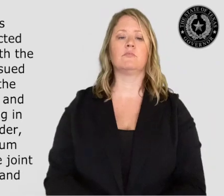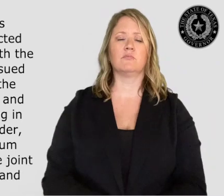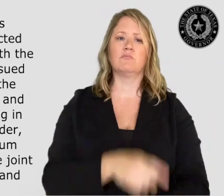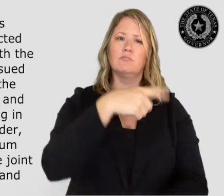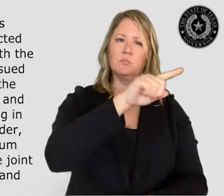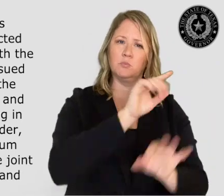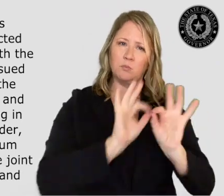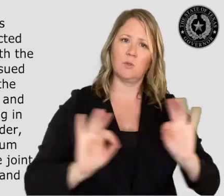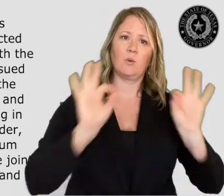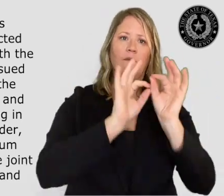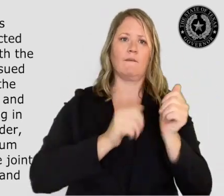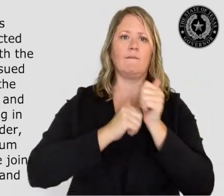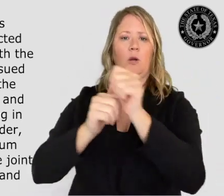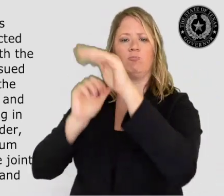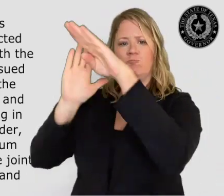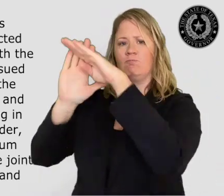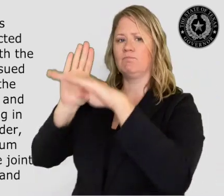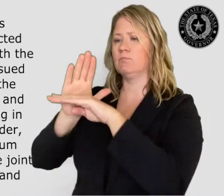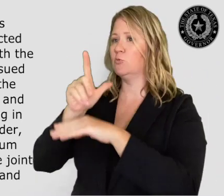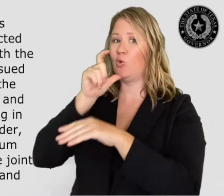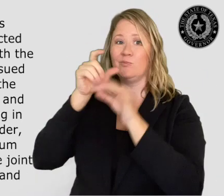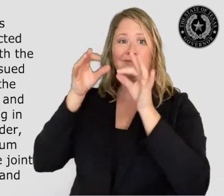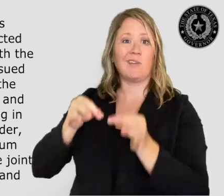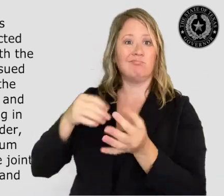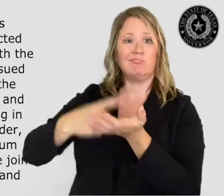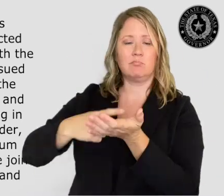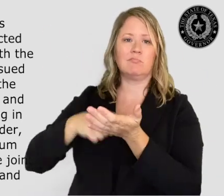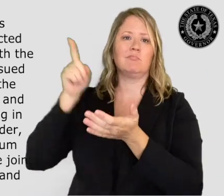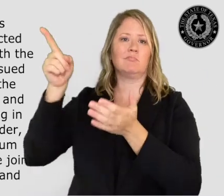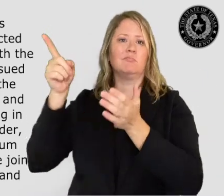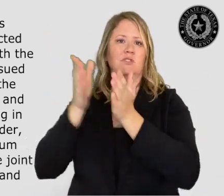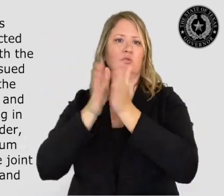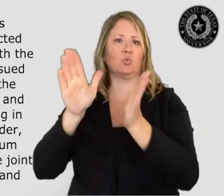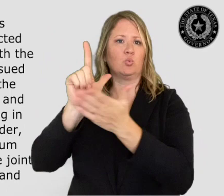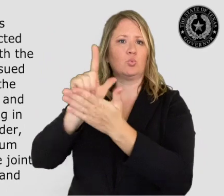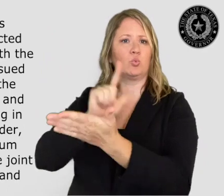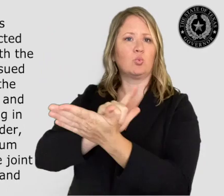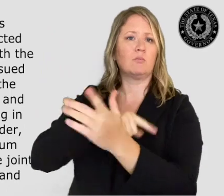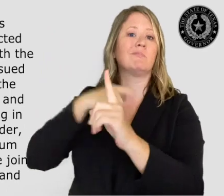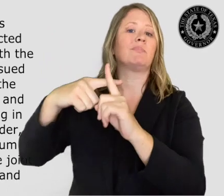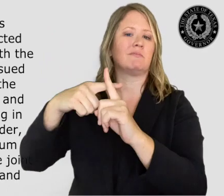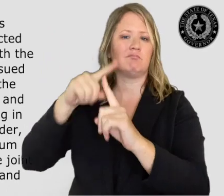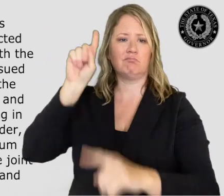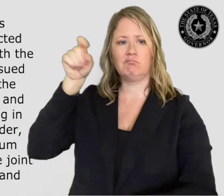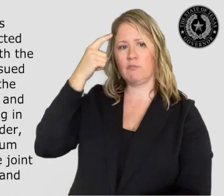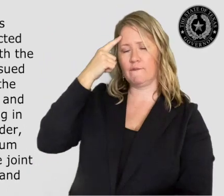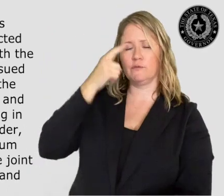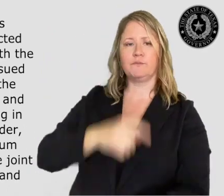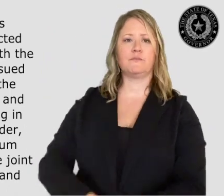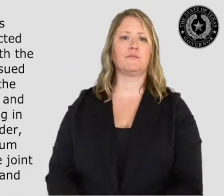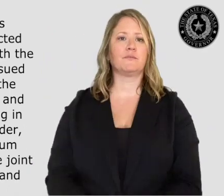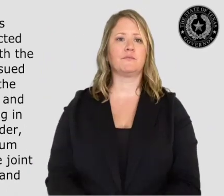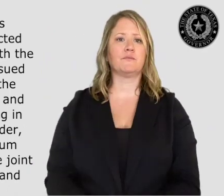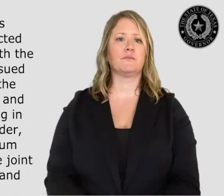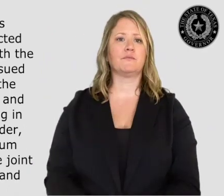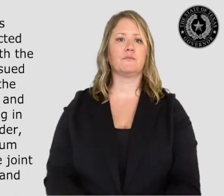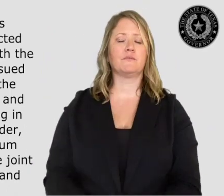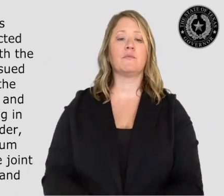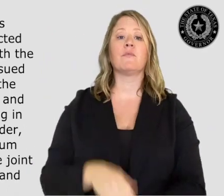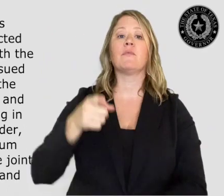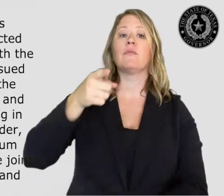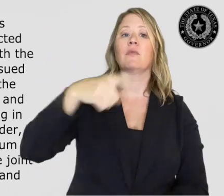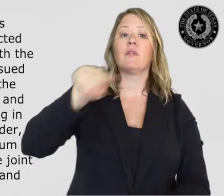joint guidance issued and updated by the Attorney General and Governor. Nothing in this executive order, the DSHS